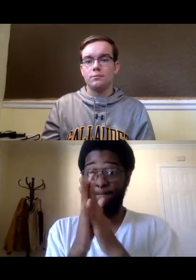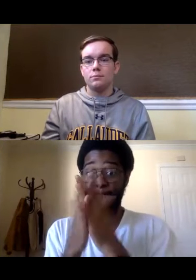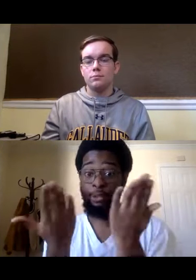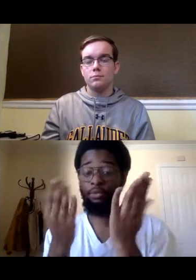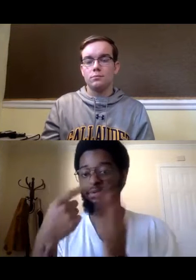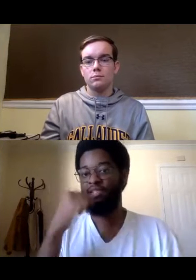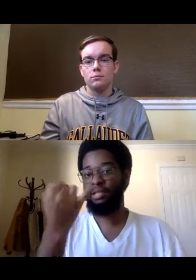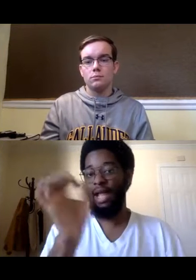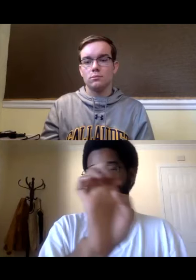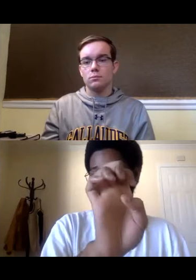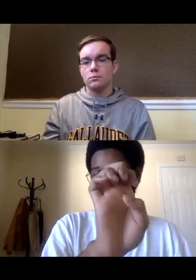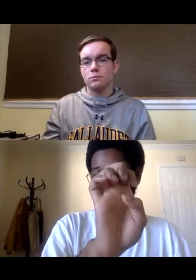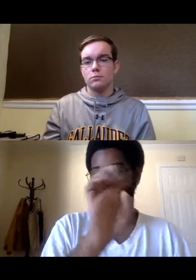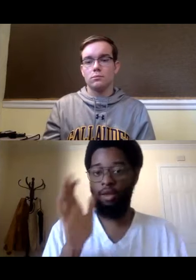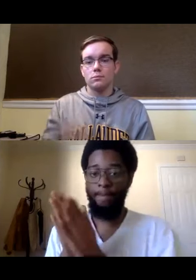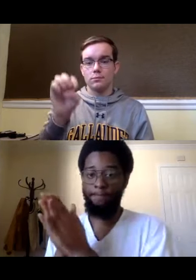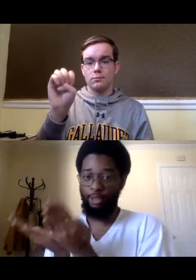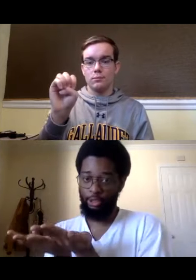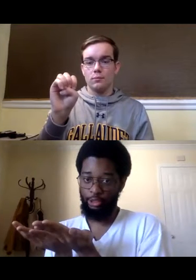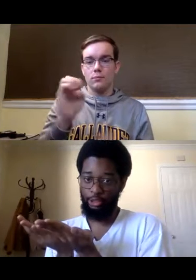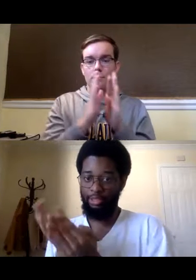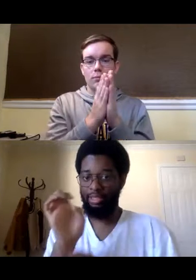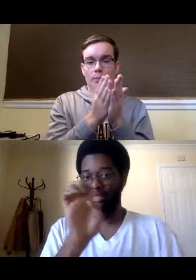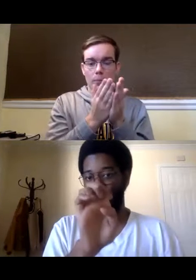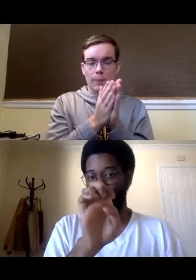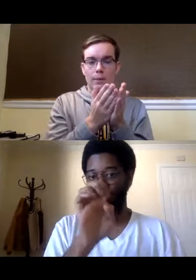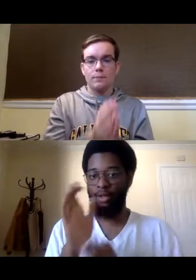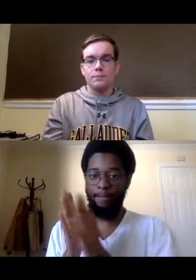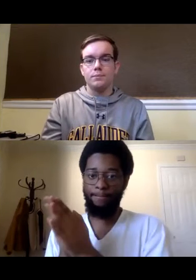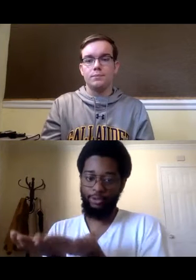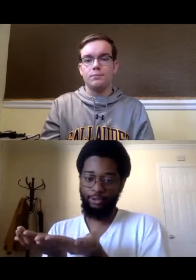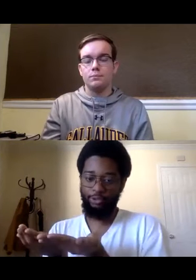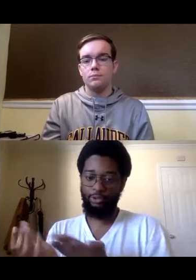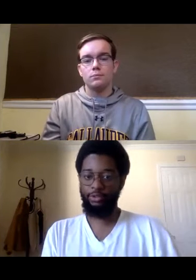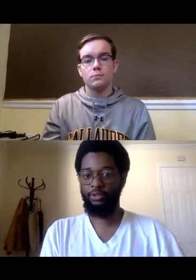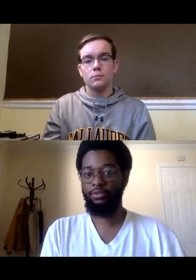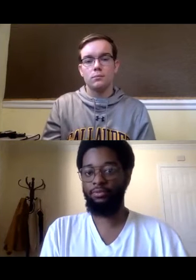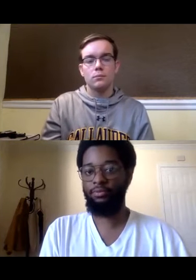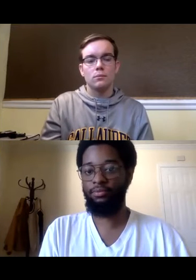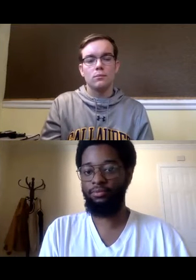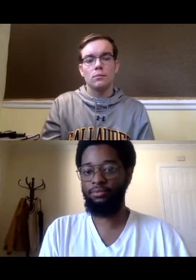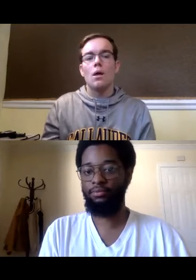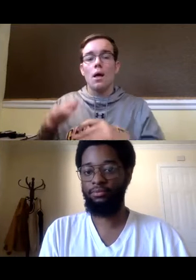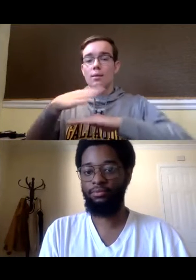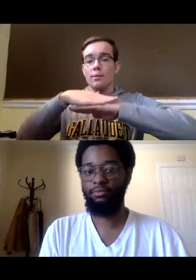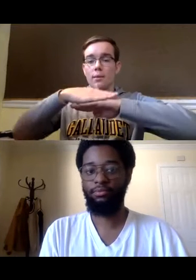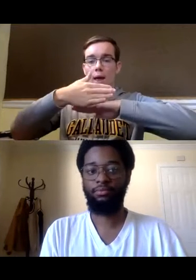if you want to say ebook, you would say just that. You'd put the E in front of book, ebook.